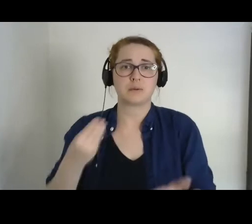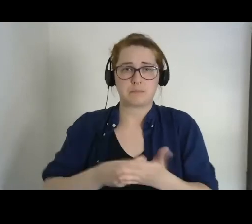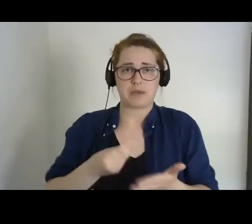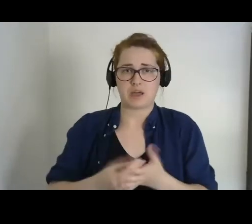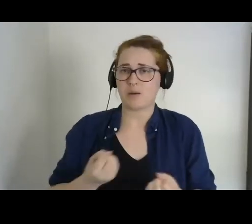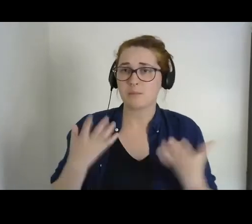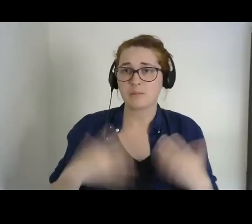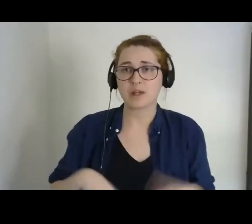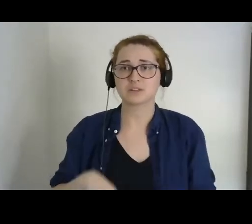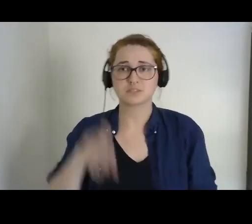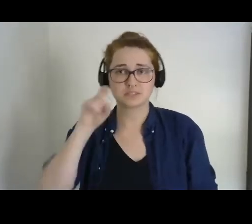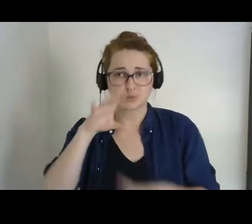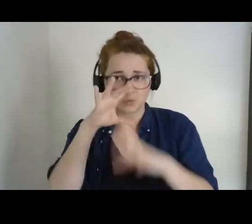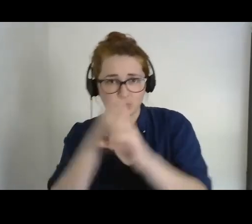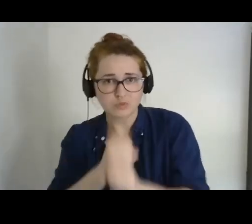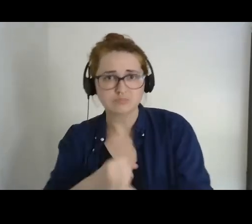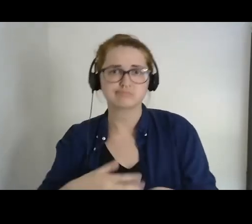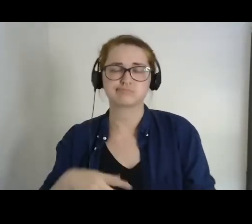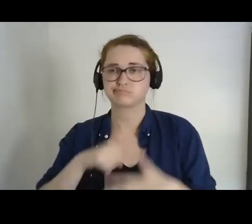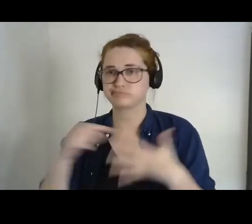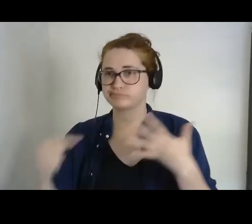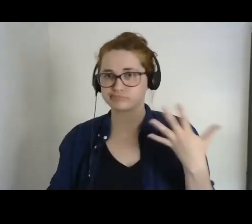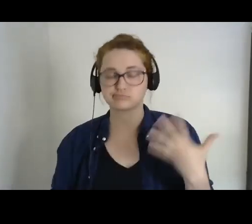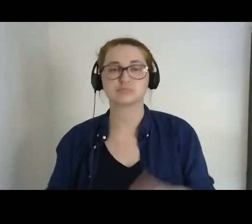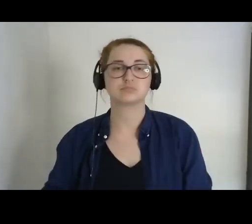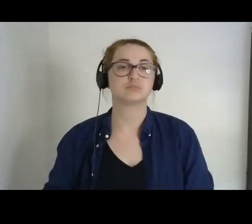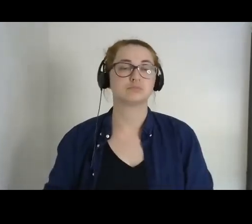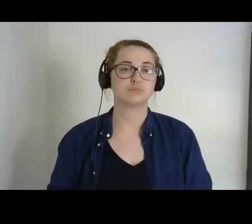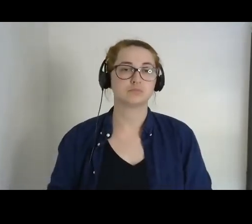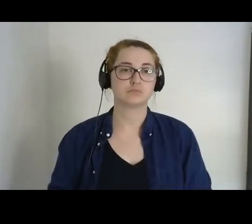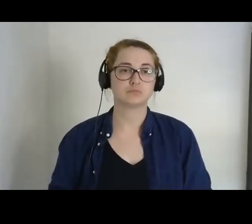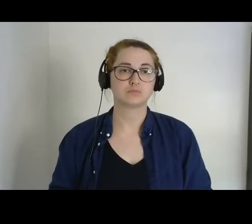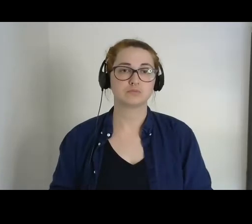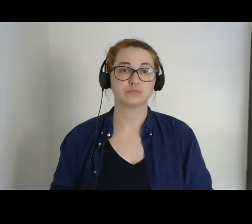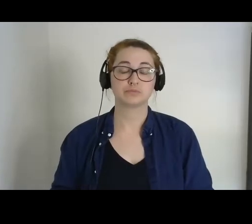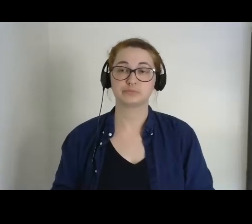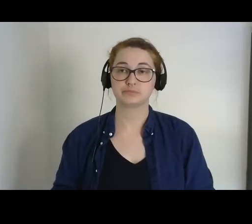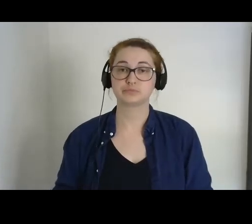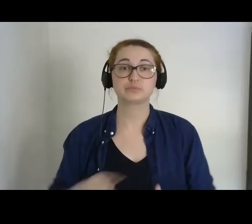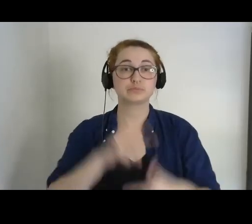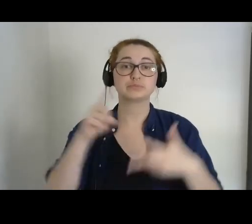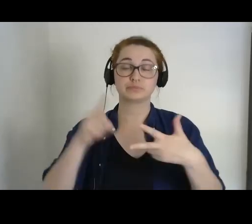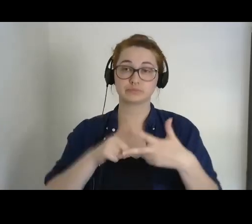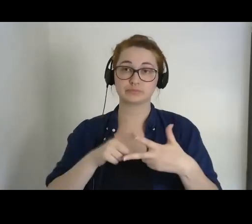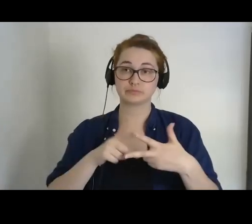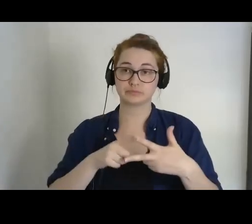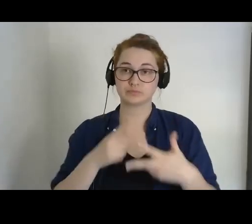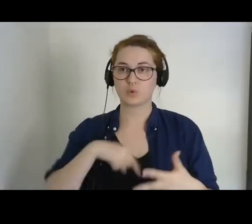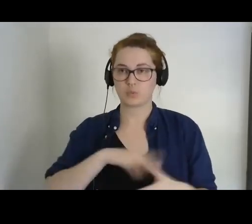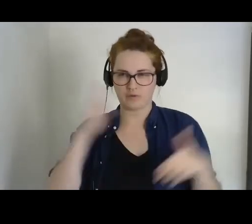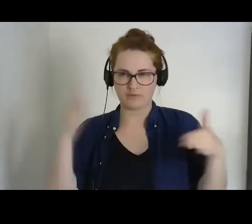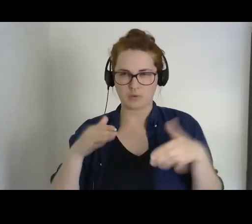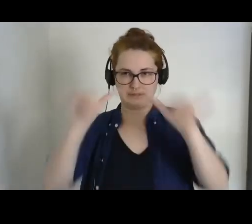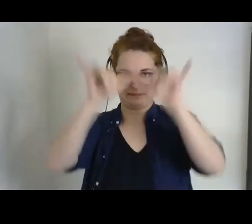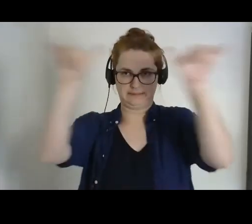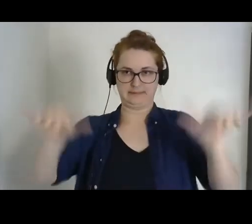intersecting forms of discrimination. We also take a systemic approach to our work. Like Dawn and